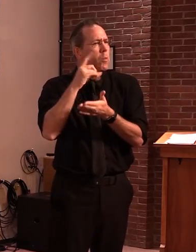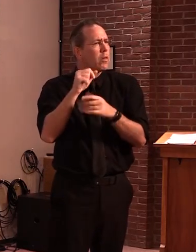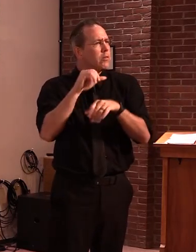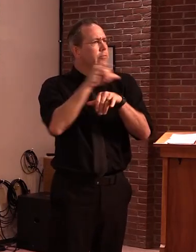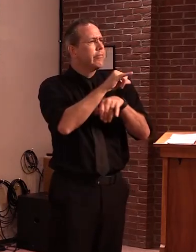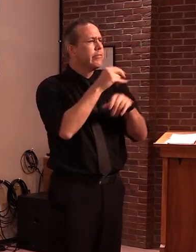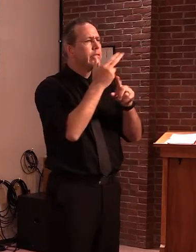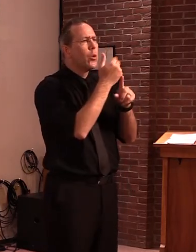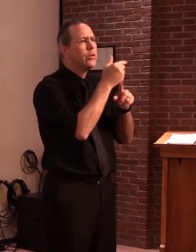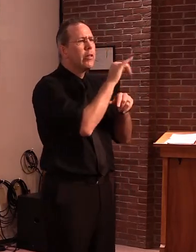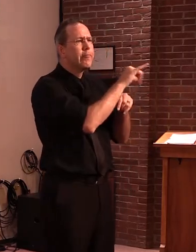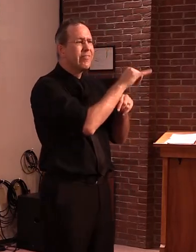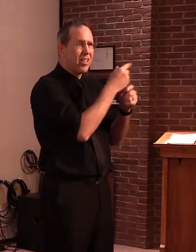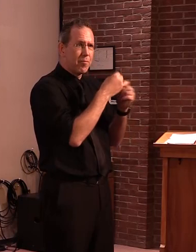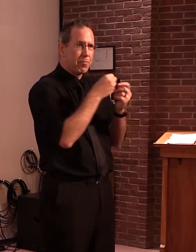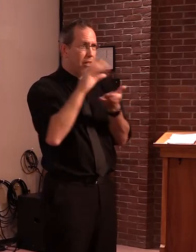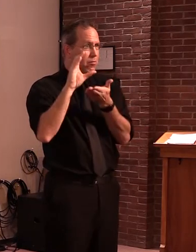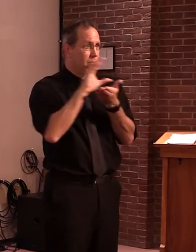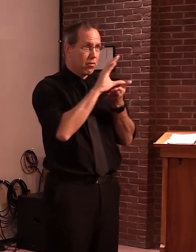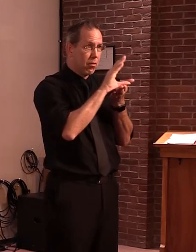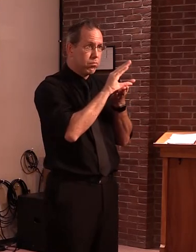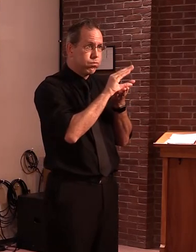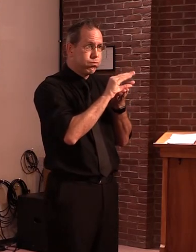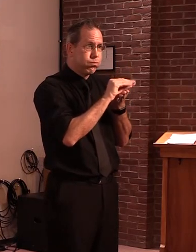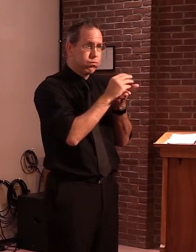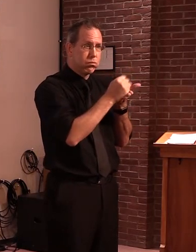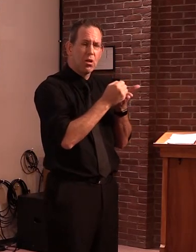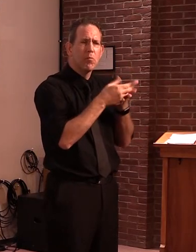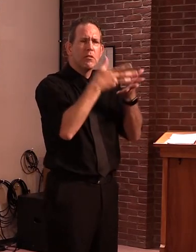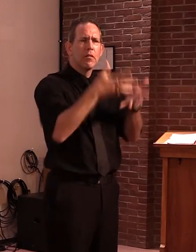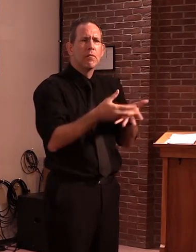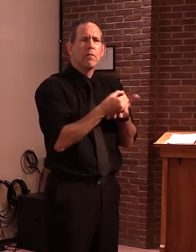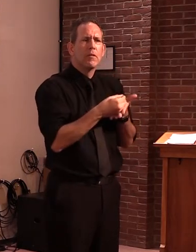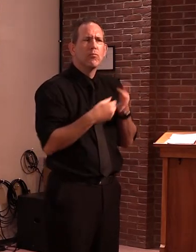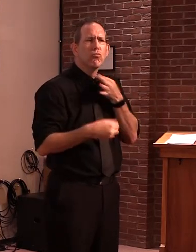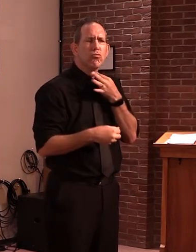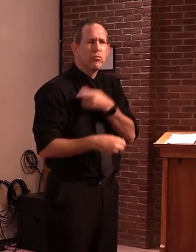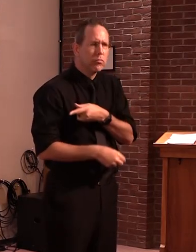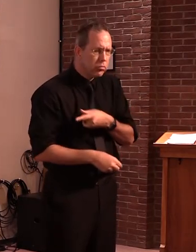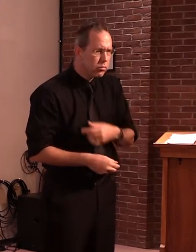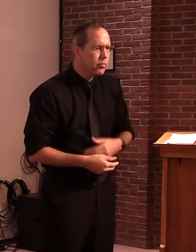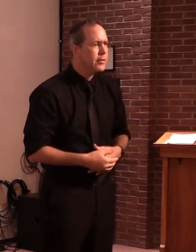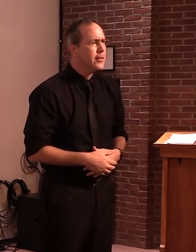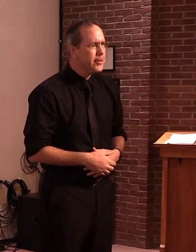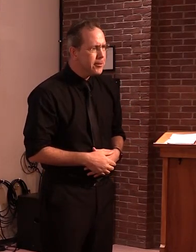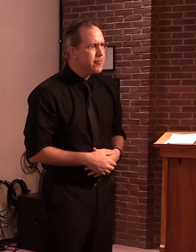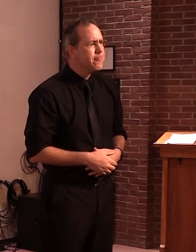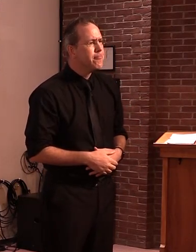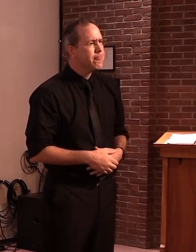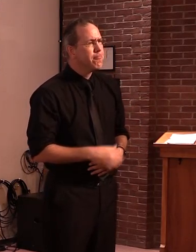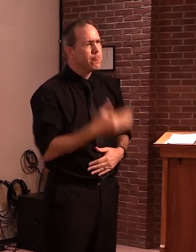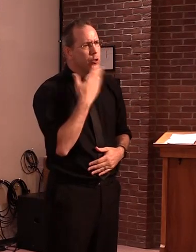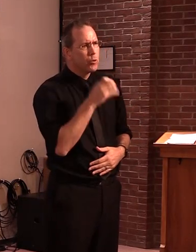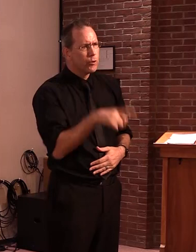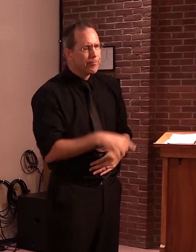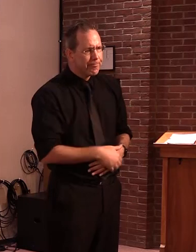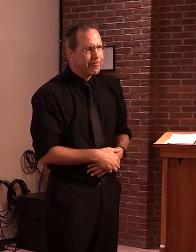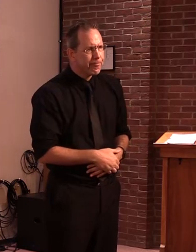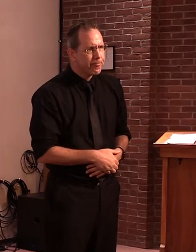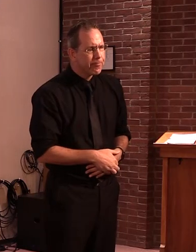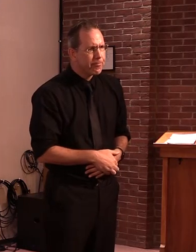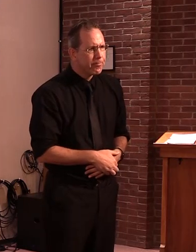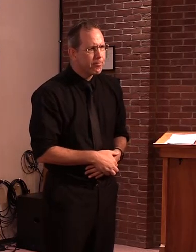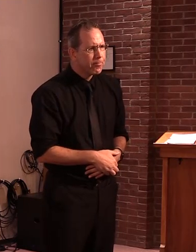Thank you for the question. We are moving forward with some requirements now with